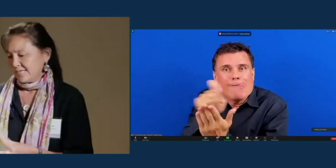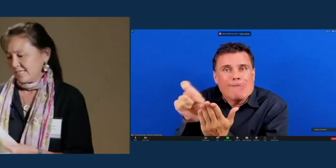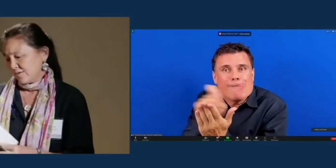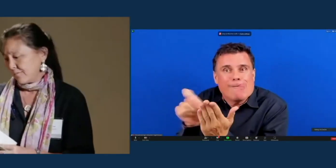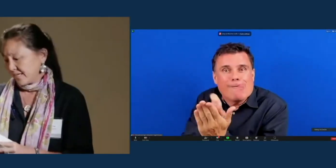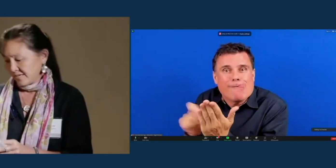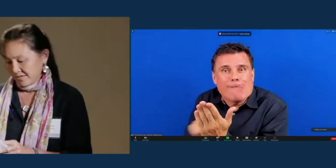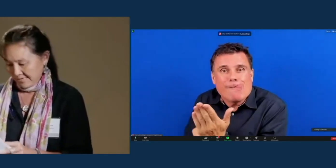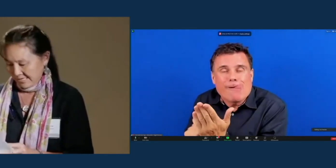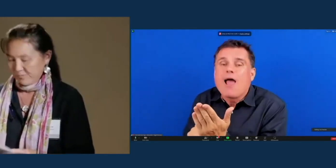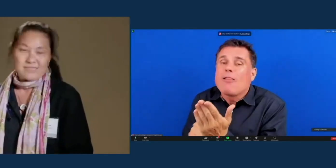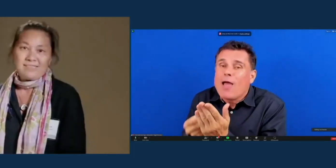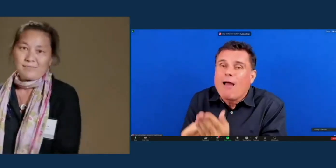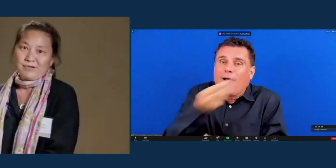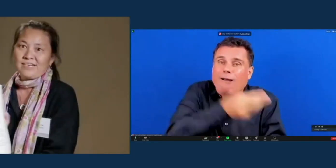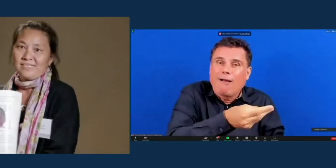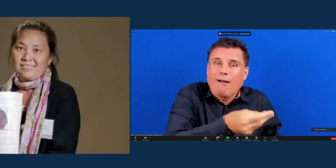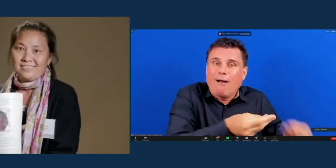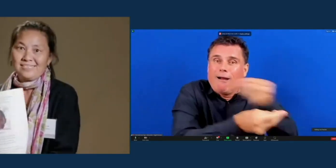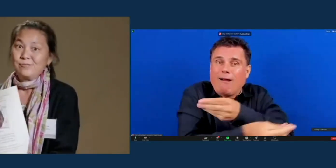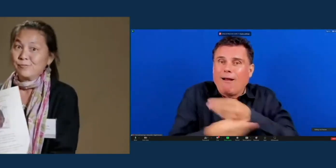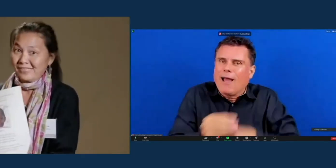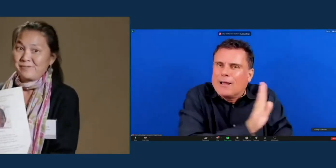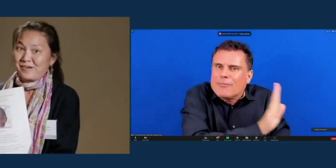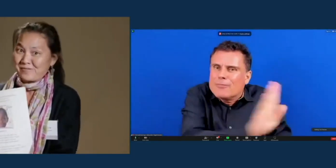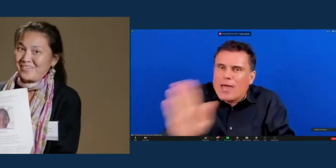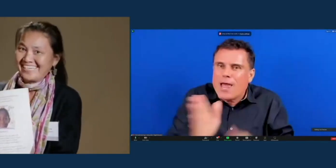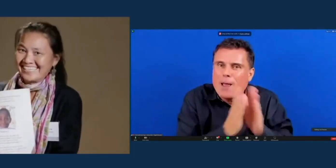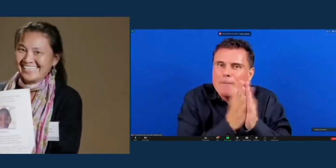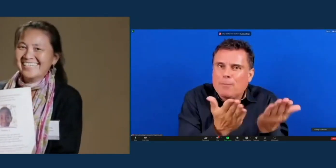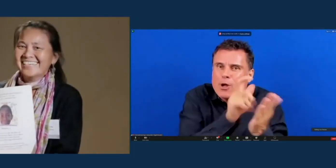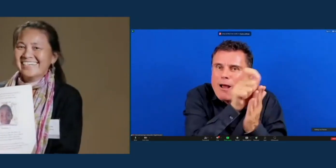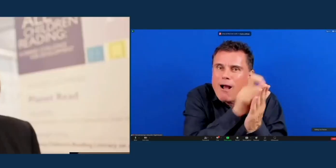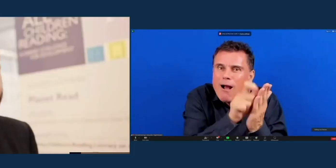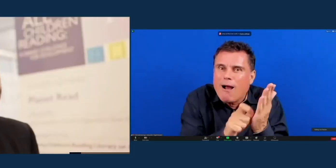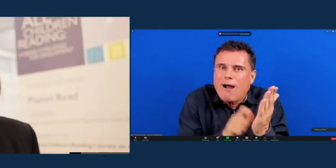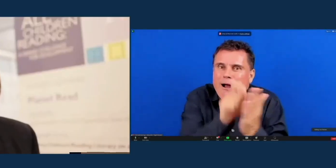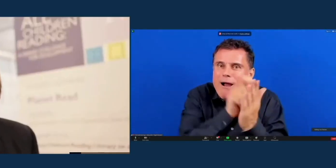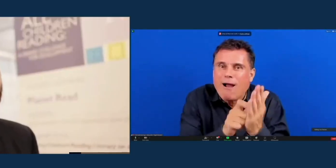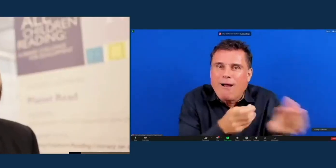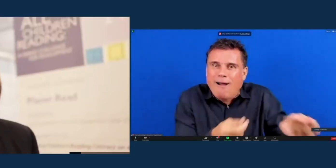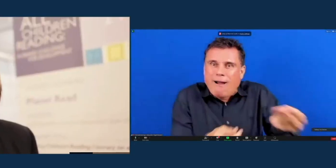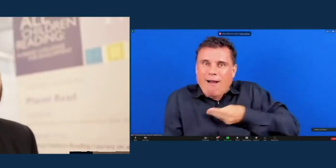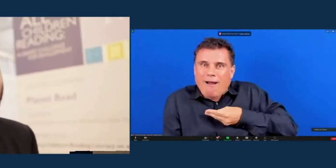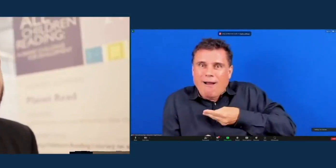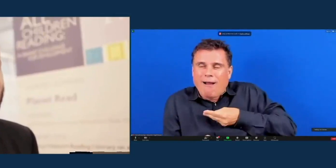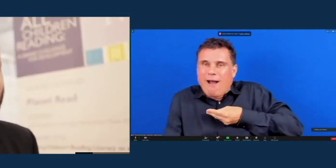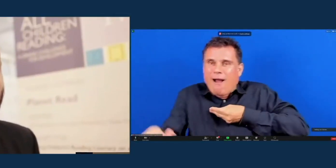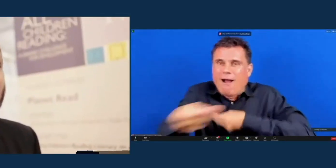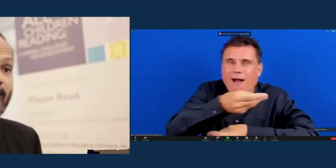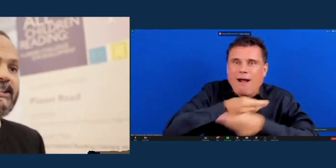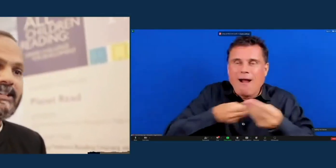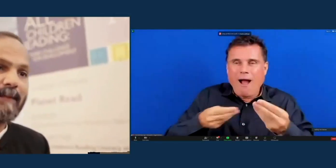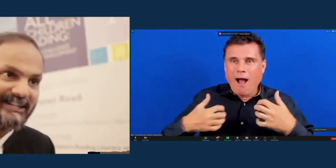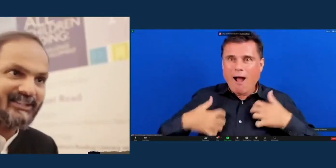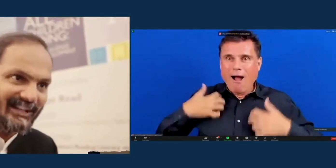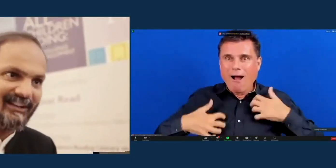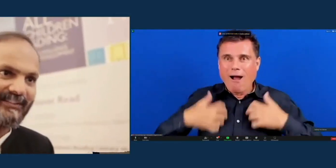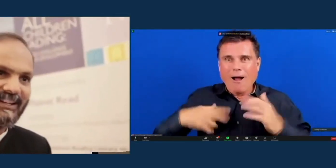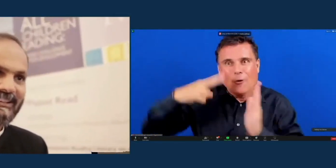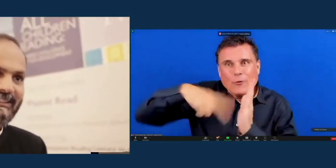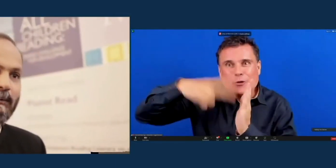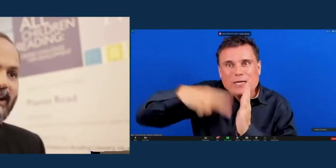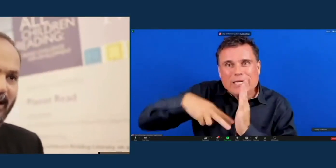And when your peer has written the book, you really want to read it. I think that actually this is an innovation by